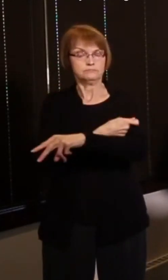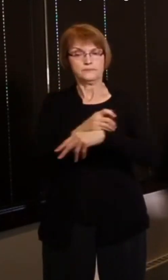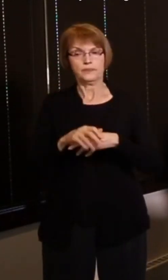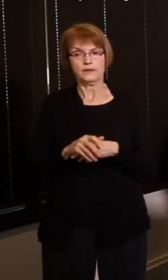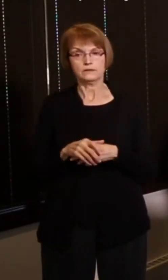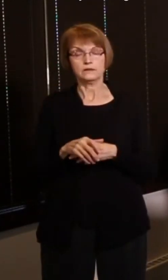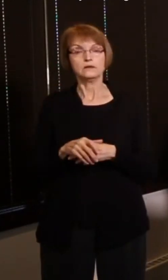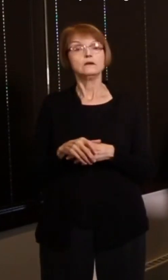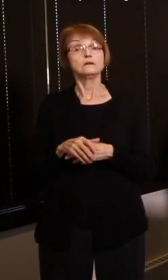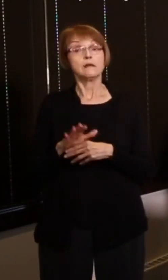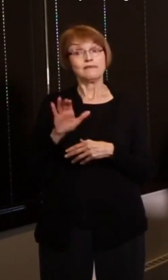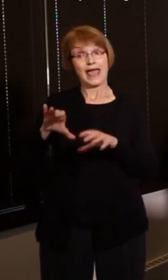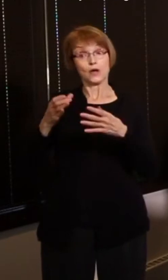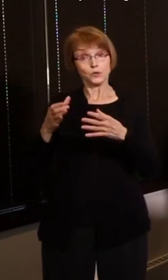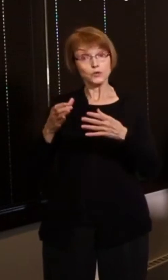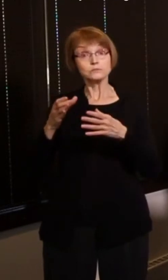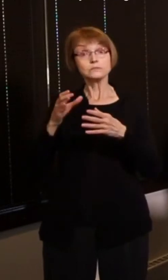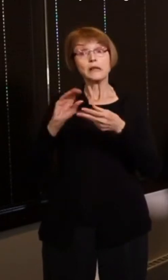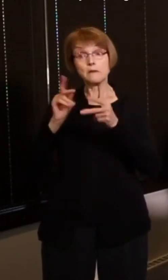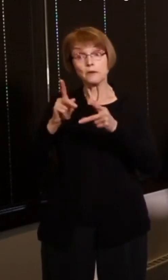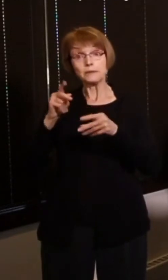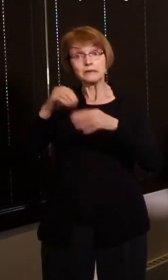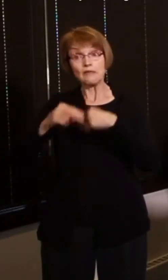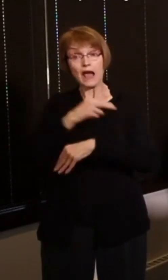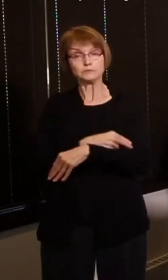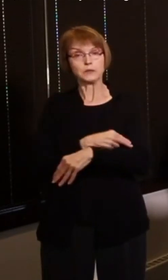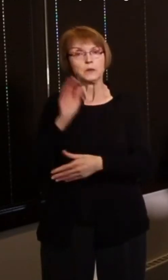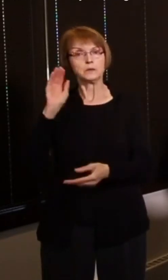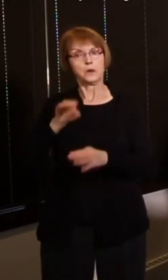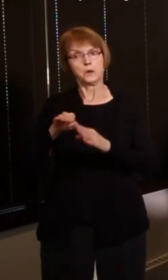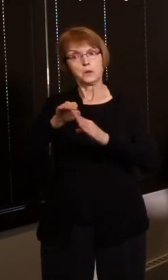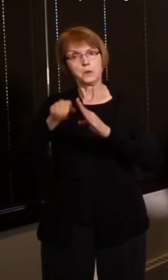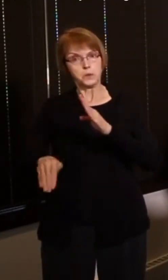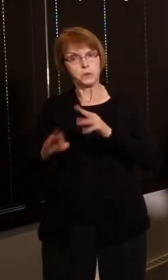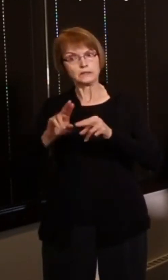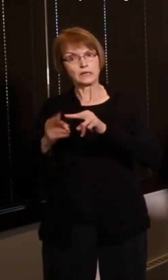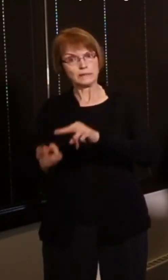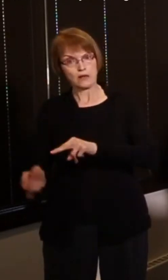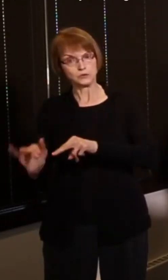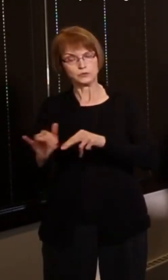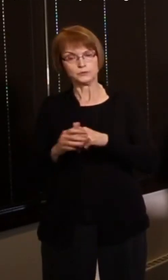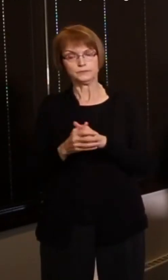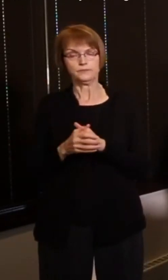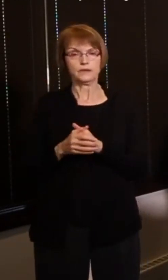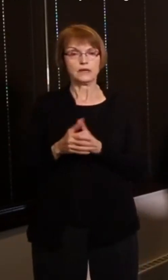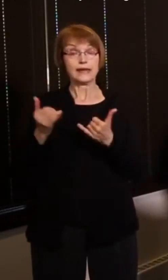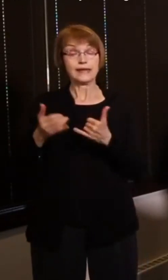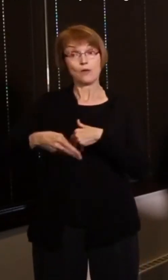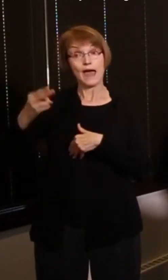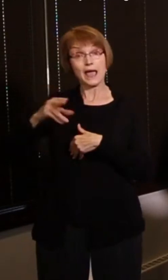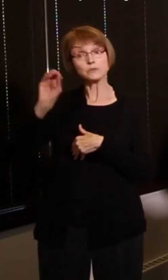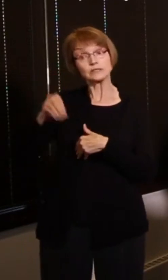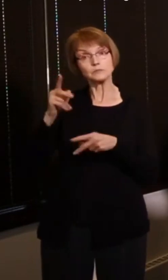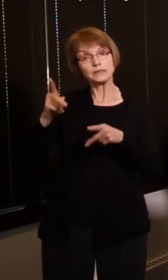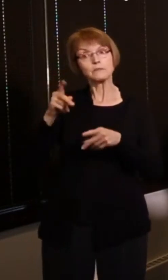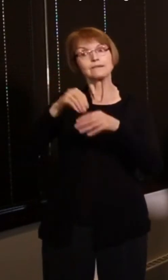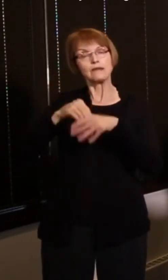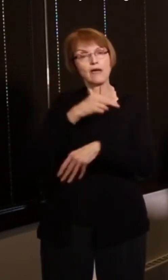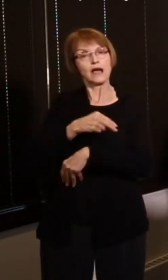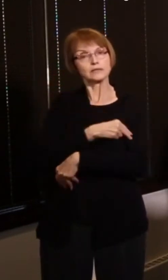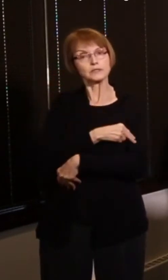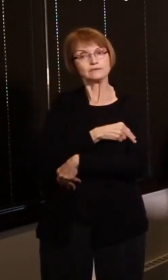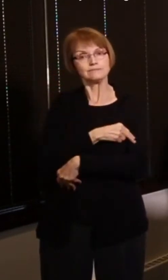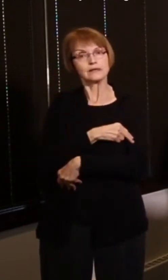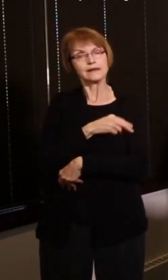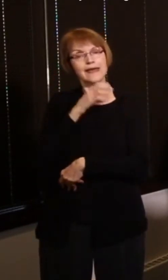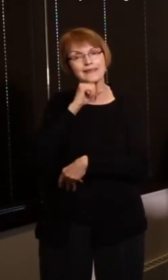their hospitalizations have come down as well. And so now the higher percentages that we're seeing are coming from those age